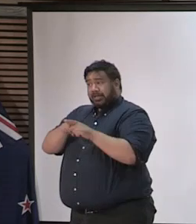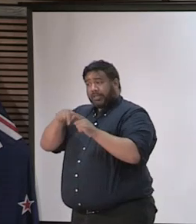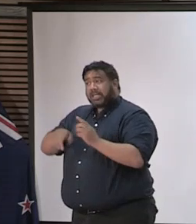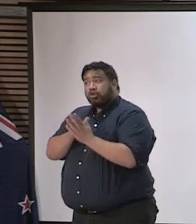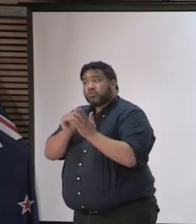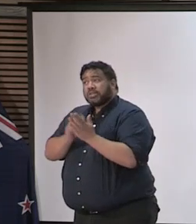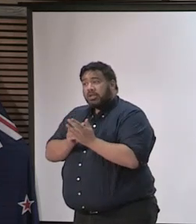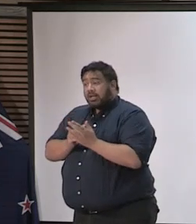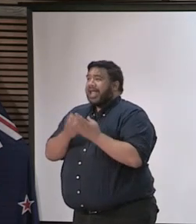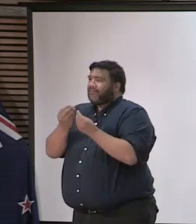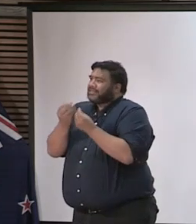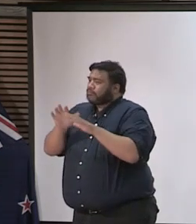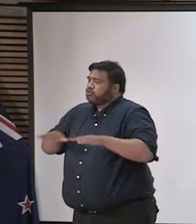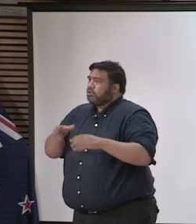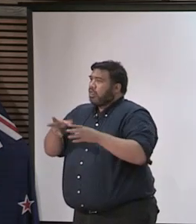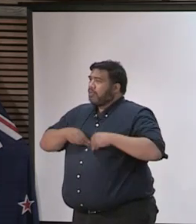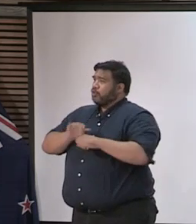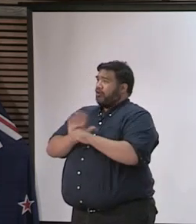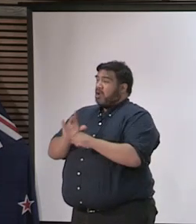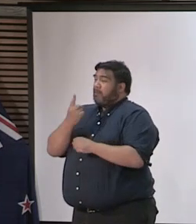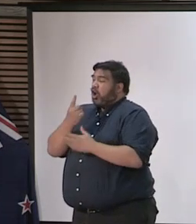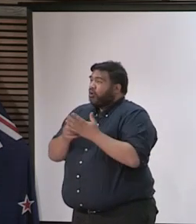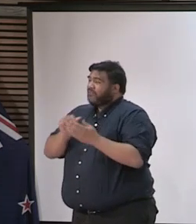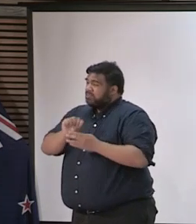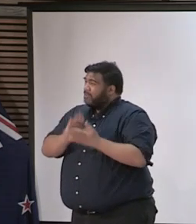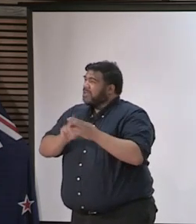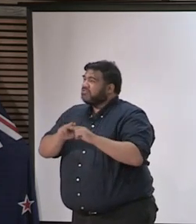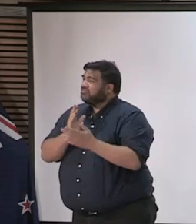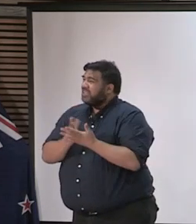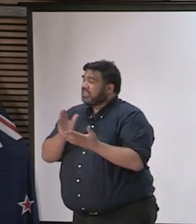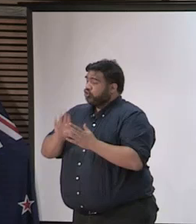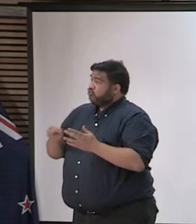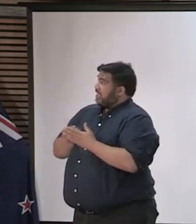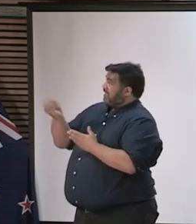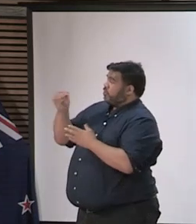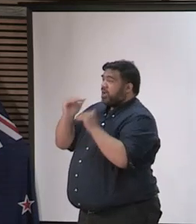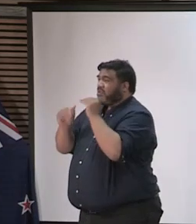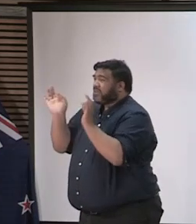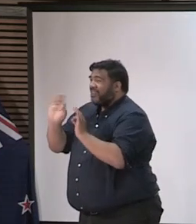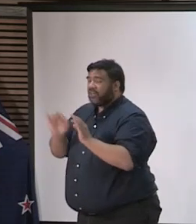transmission within the family setting. Epidemiologists and paediatricians that we've spoken to say that there's conflicting